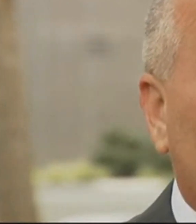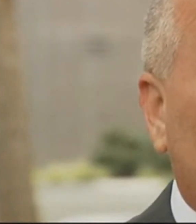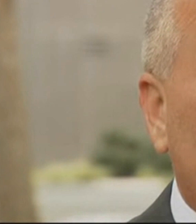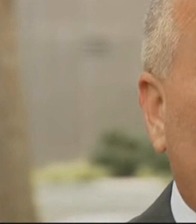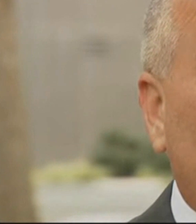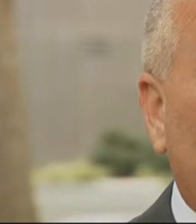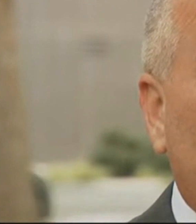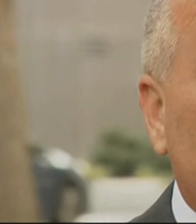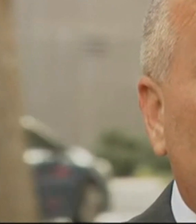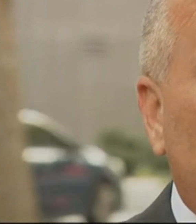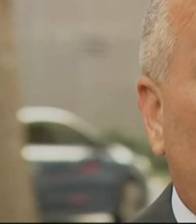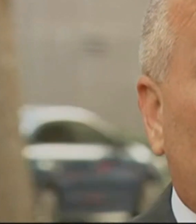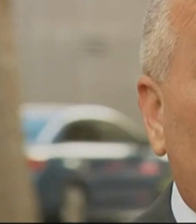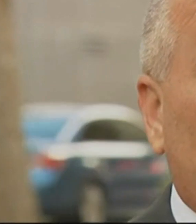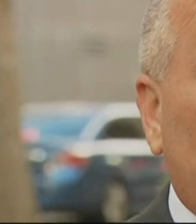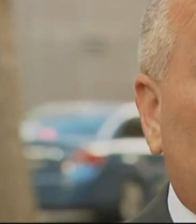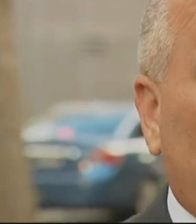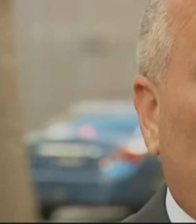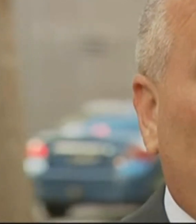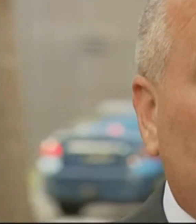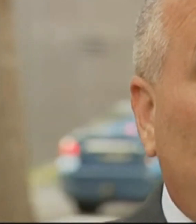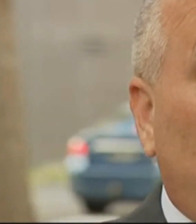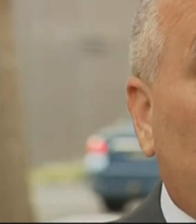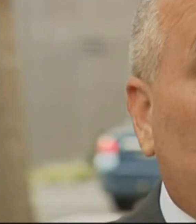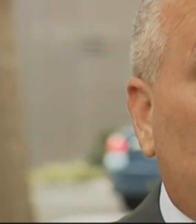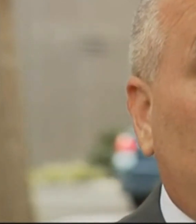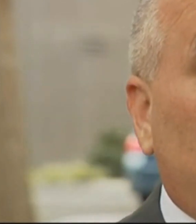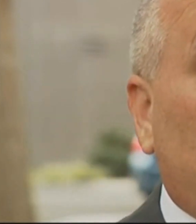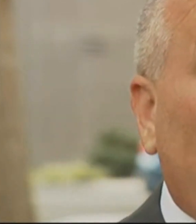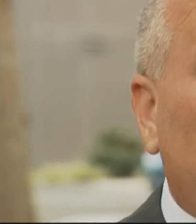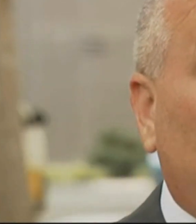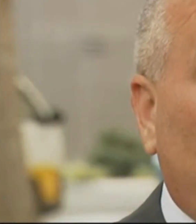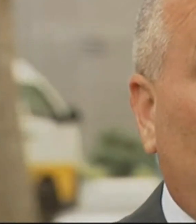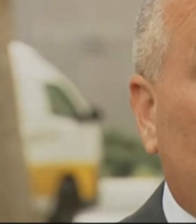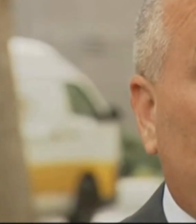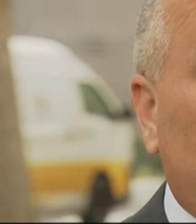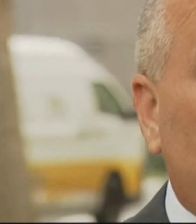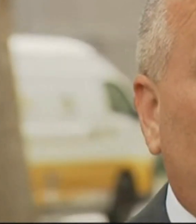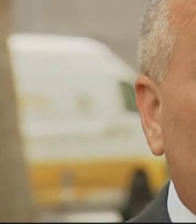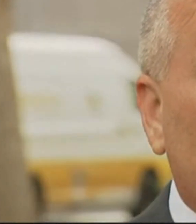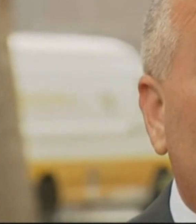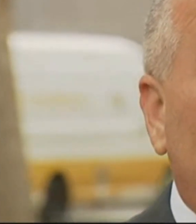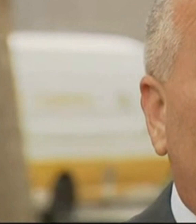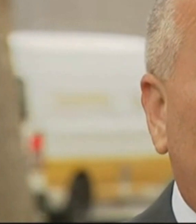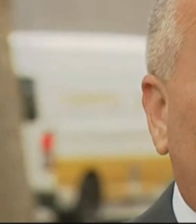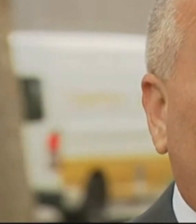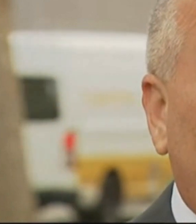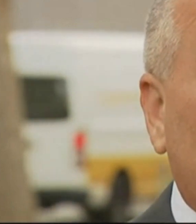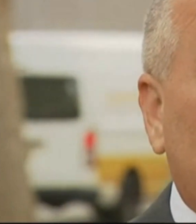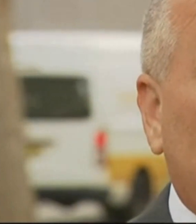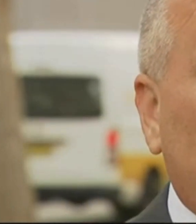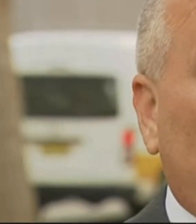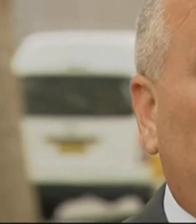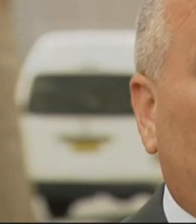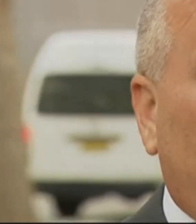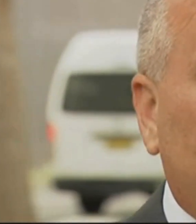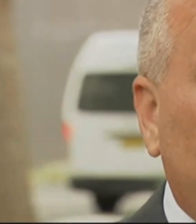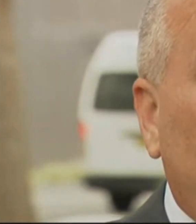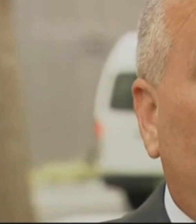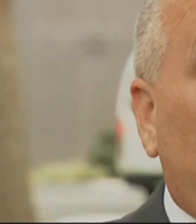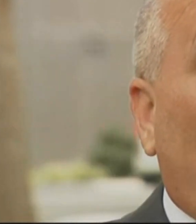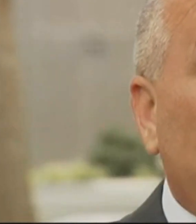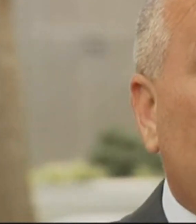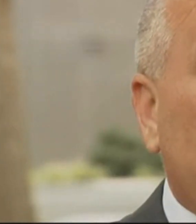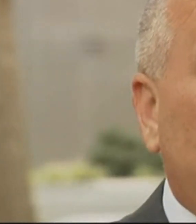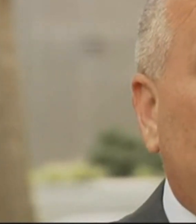it may not survive. And certainly some areas in regional New South Wales will see the permanent closure of these venues if they can't